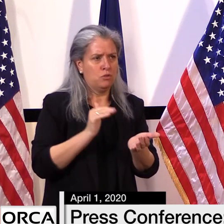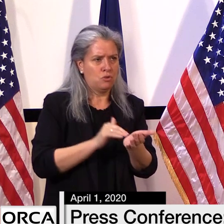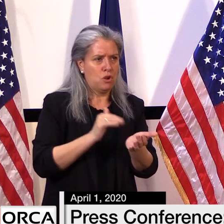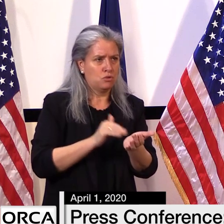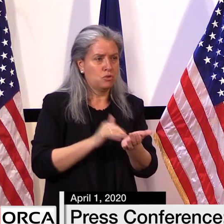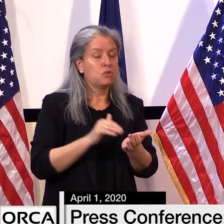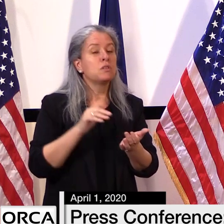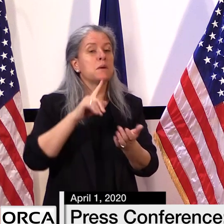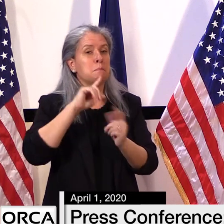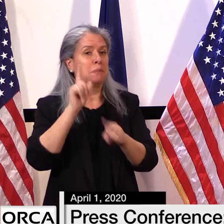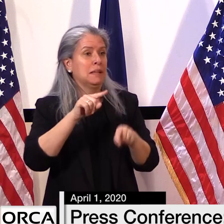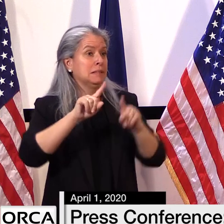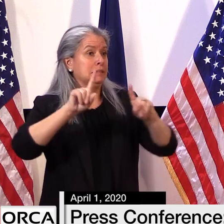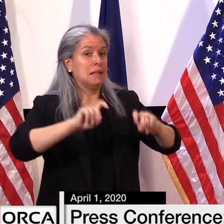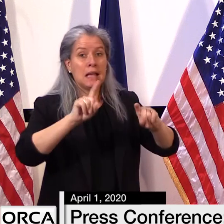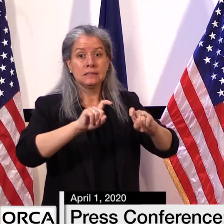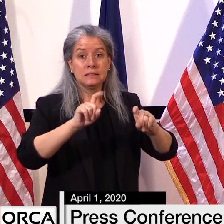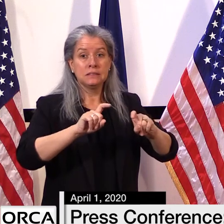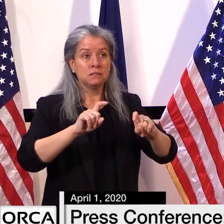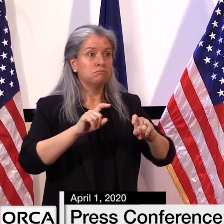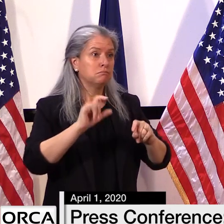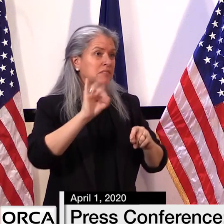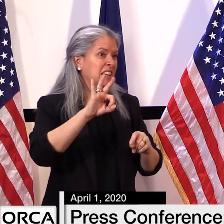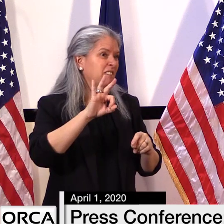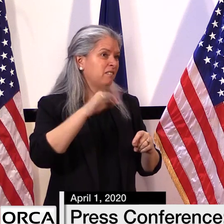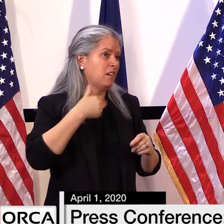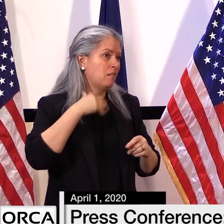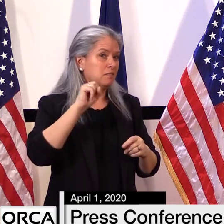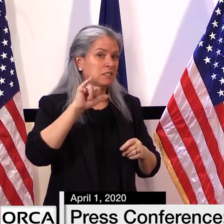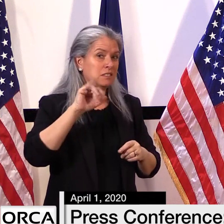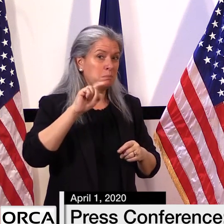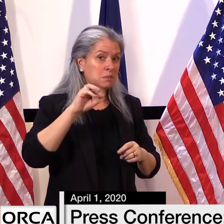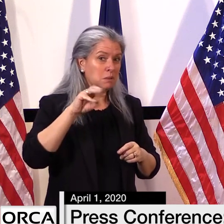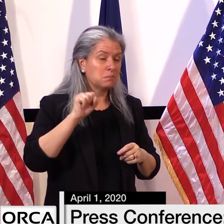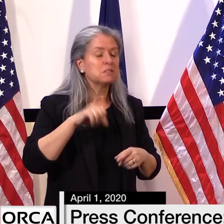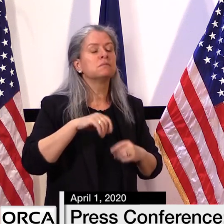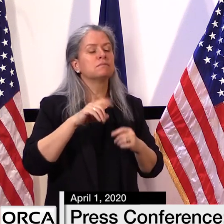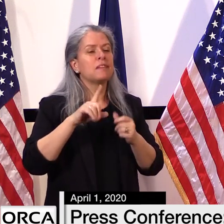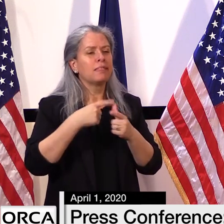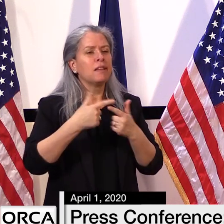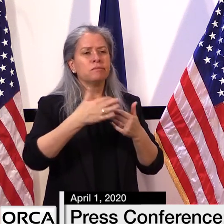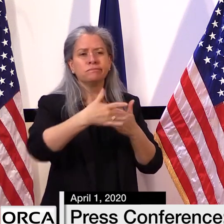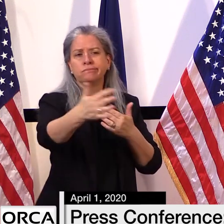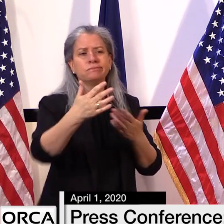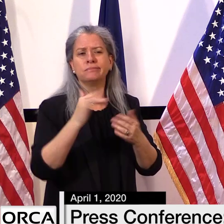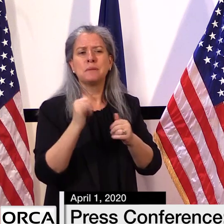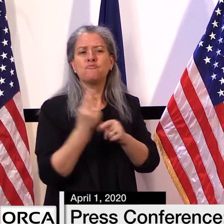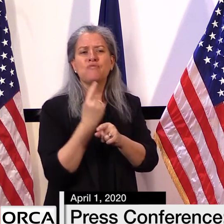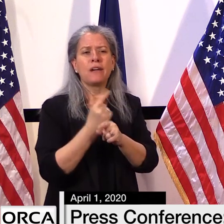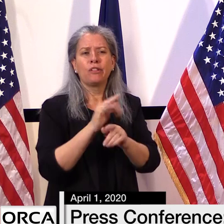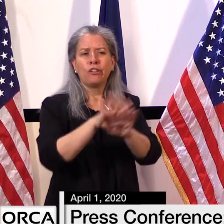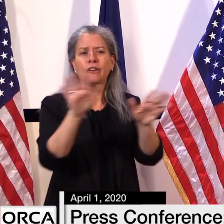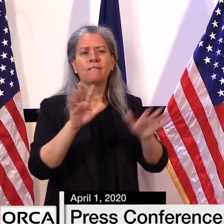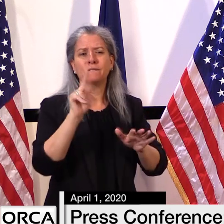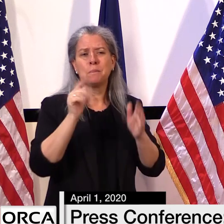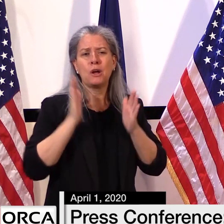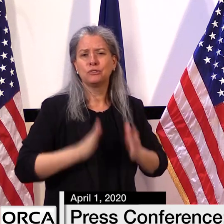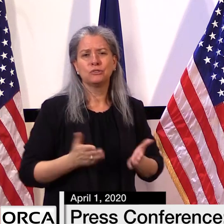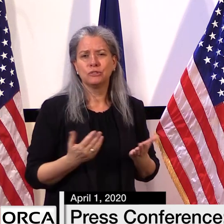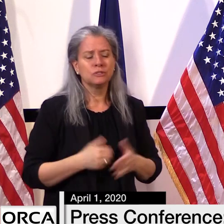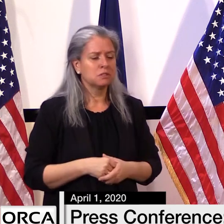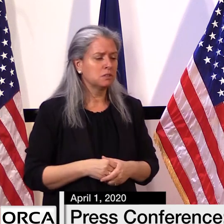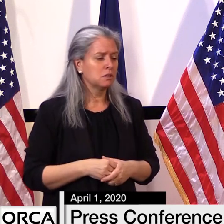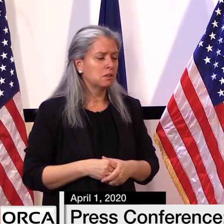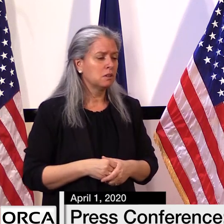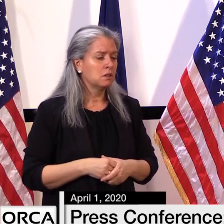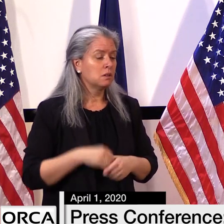get a test if appropriate, and then we'll monitor from there. Okay, so something